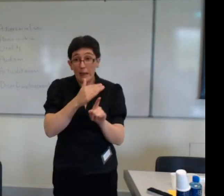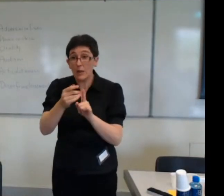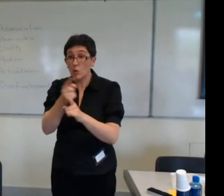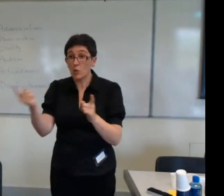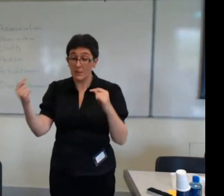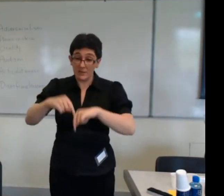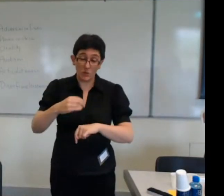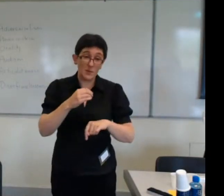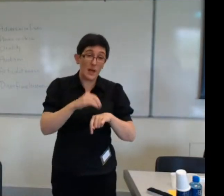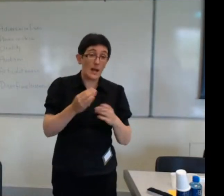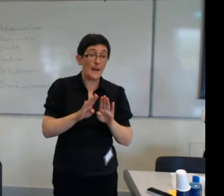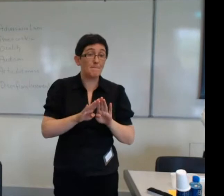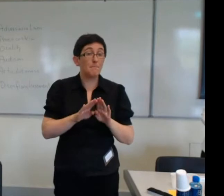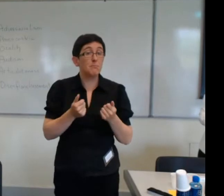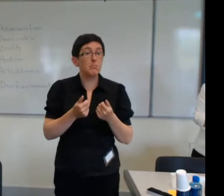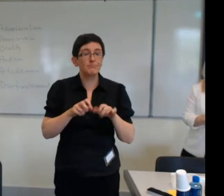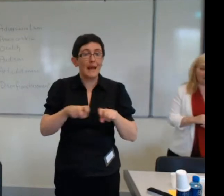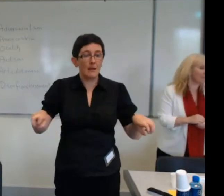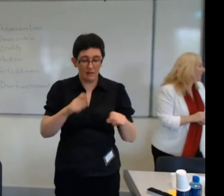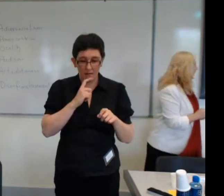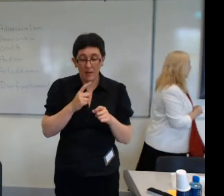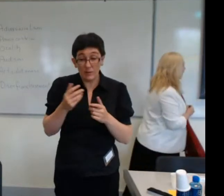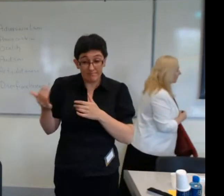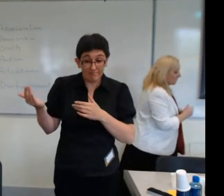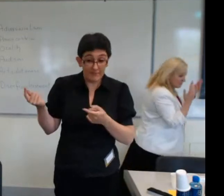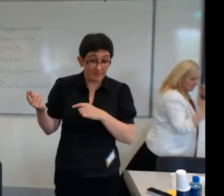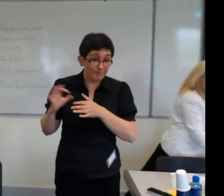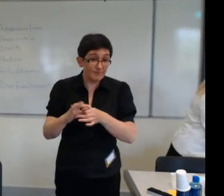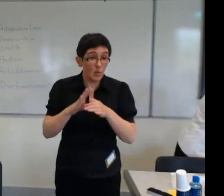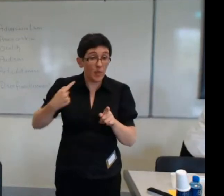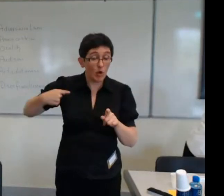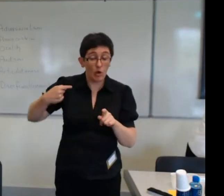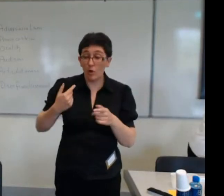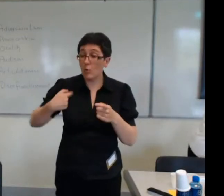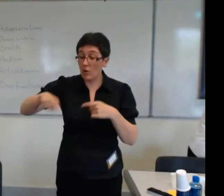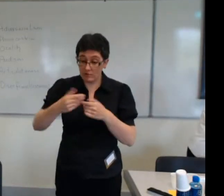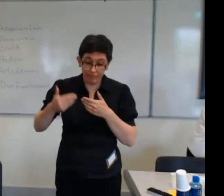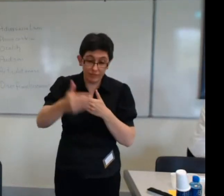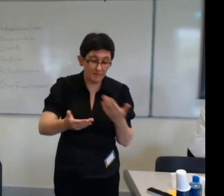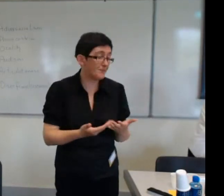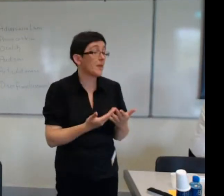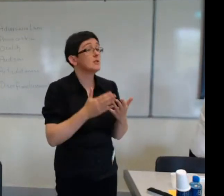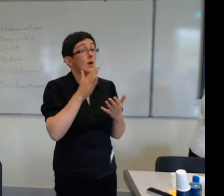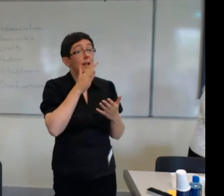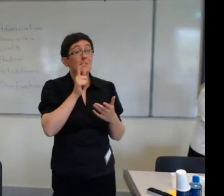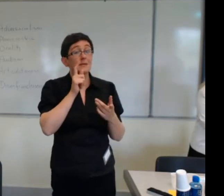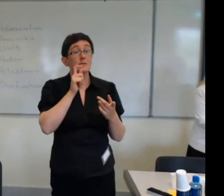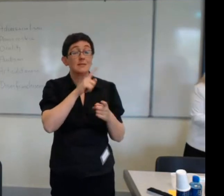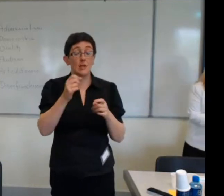panels for us and engage with us along the way. So let me just tell you a little bit about the Justisigns